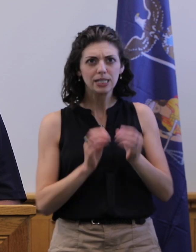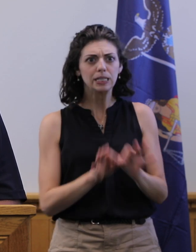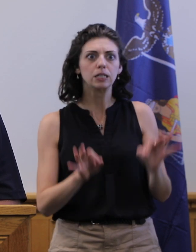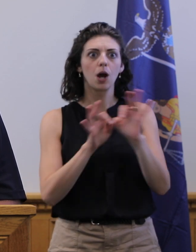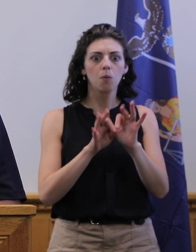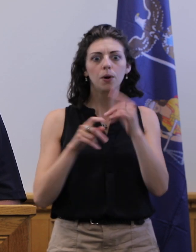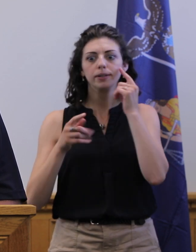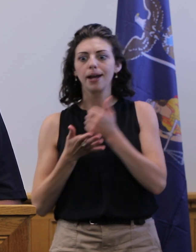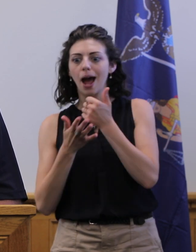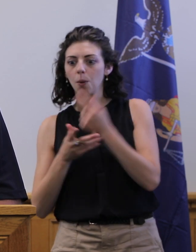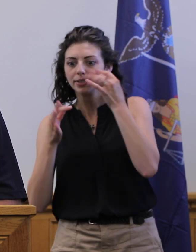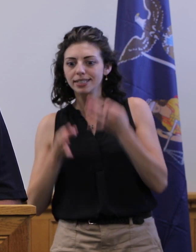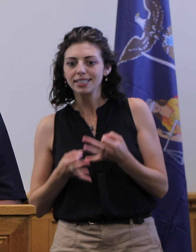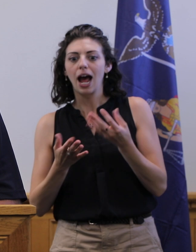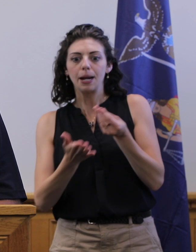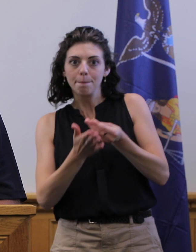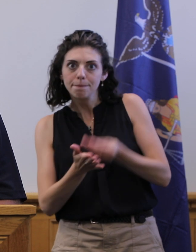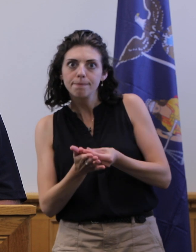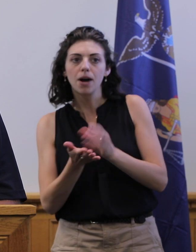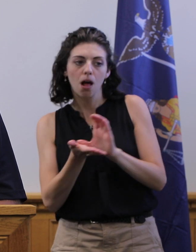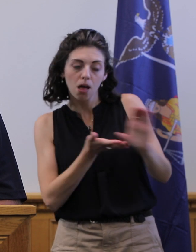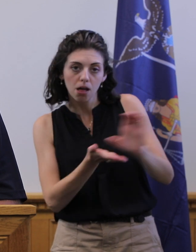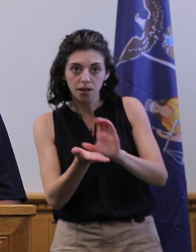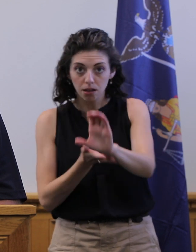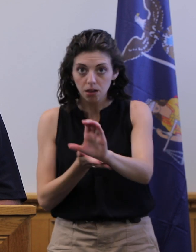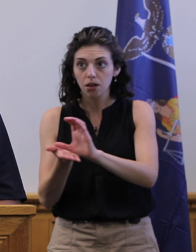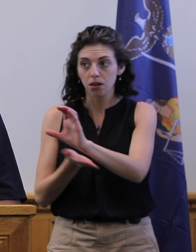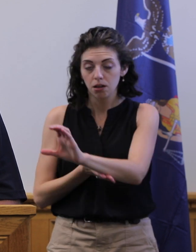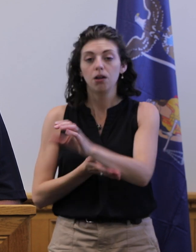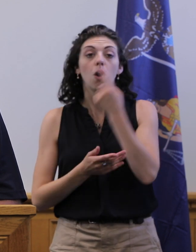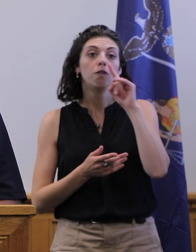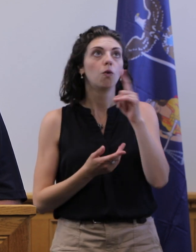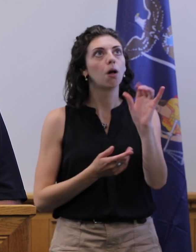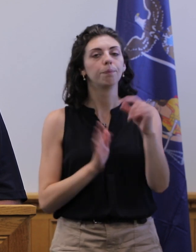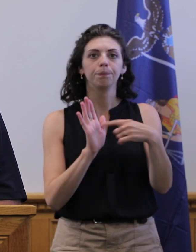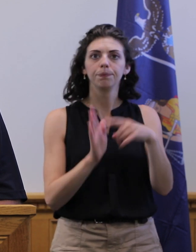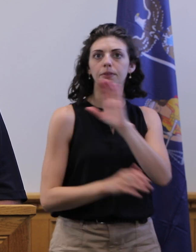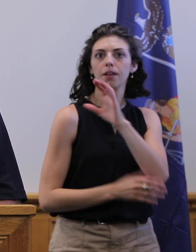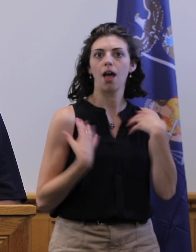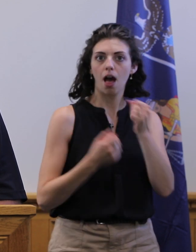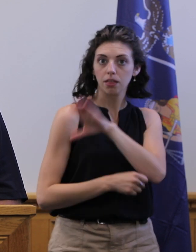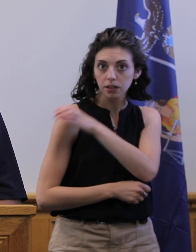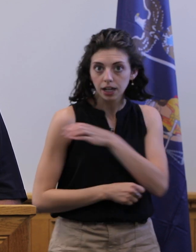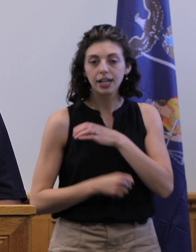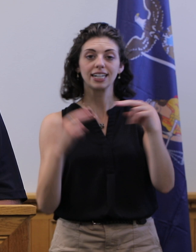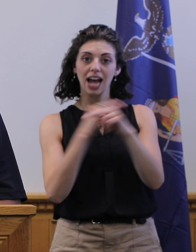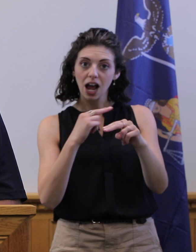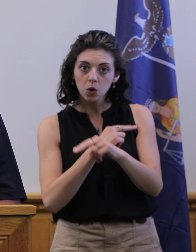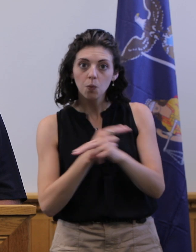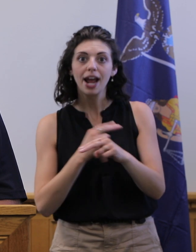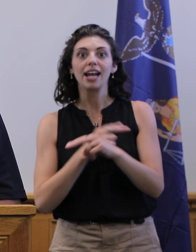that county residents rely on. It impacts the amount of money we receive for health clinics, highways, fire departments,